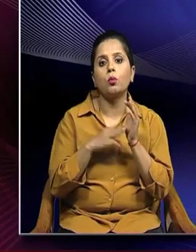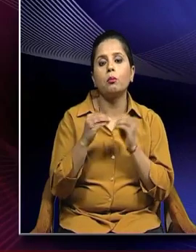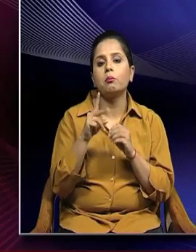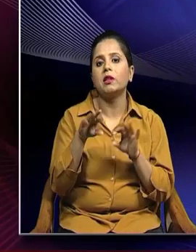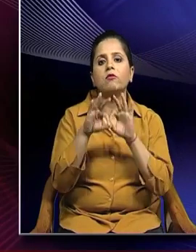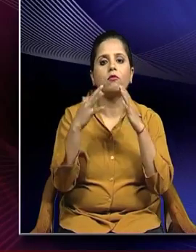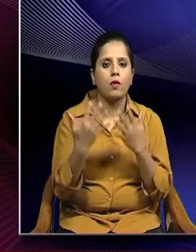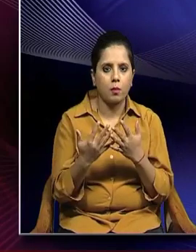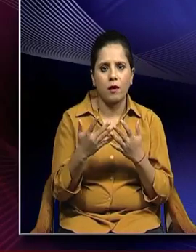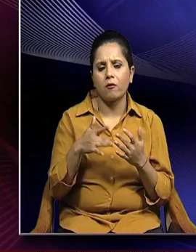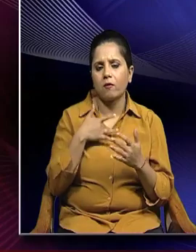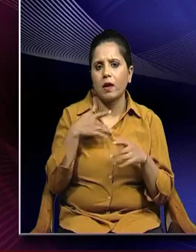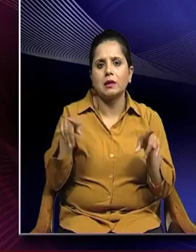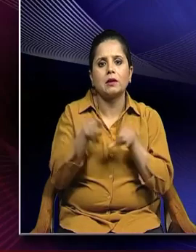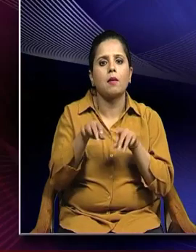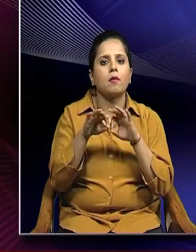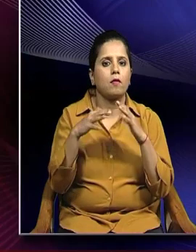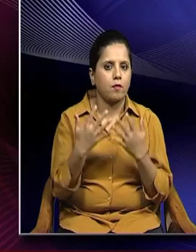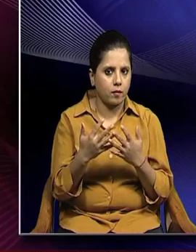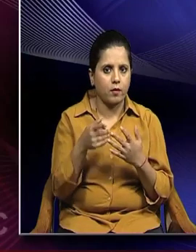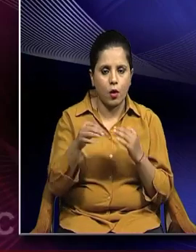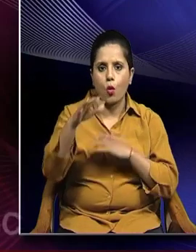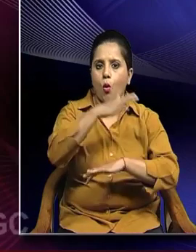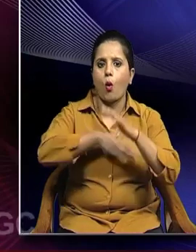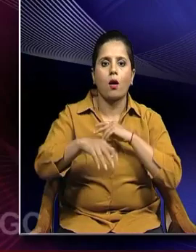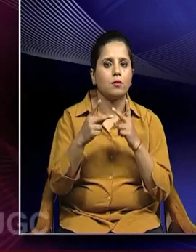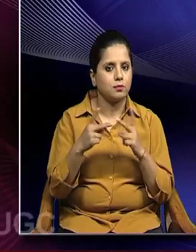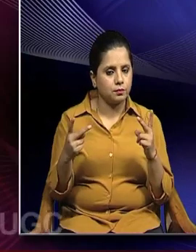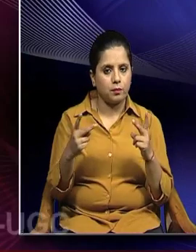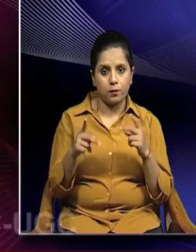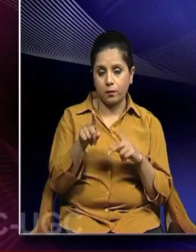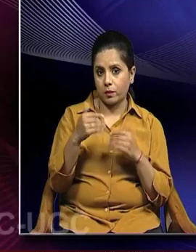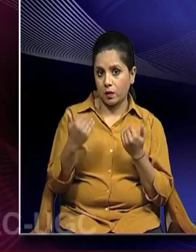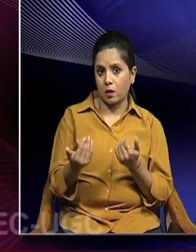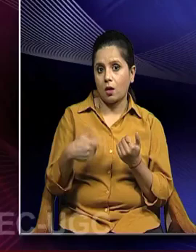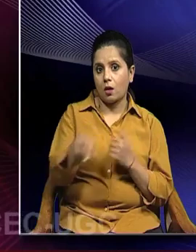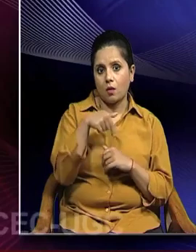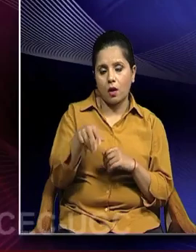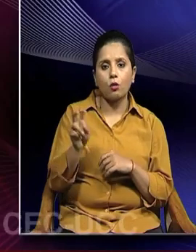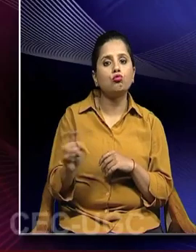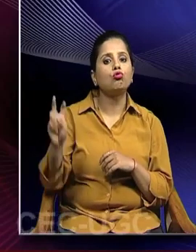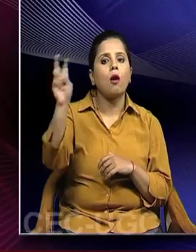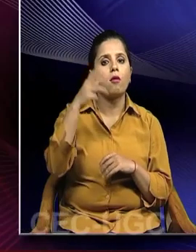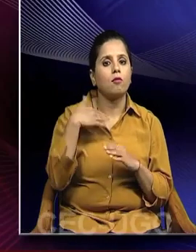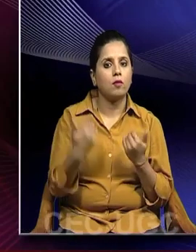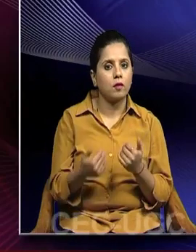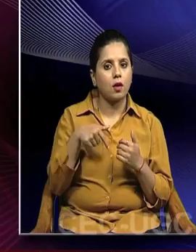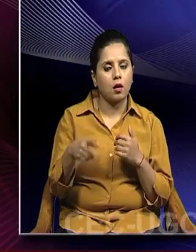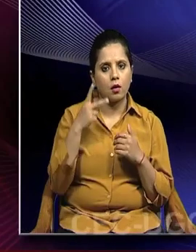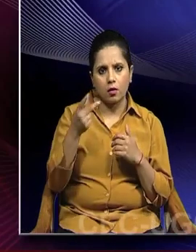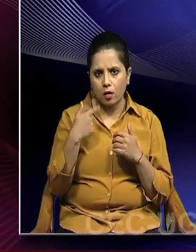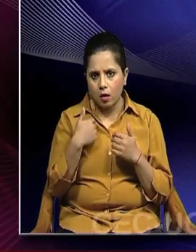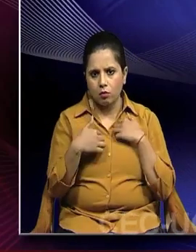that feeling of family within the organization. So we are now traveling towards emotivity